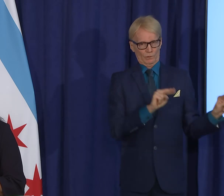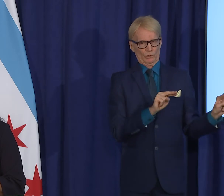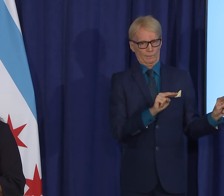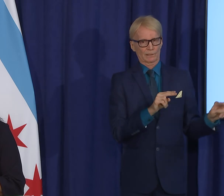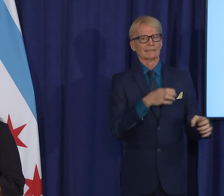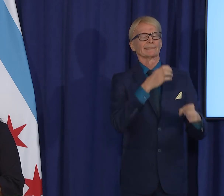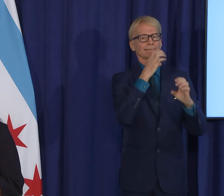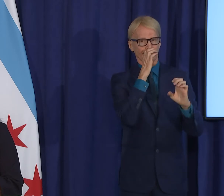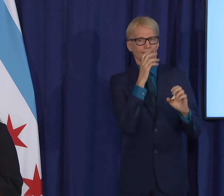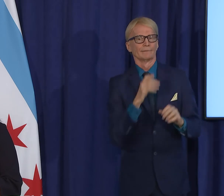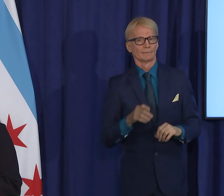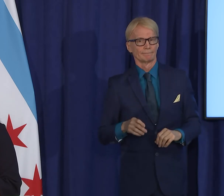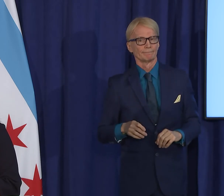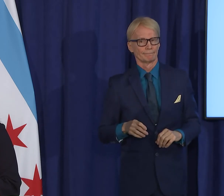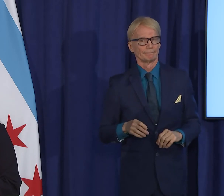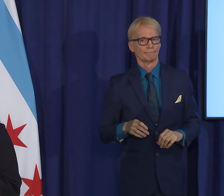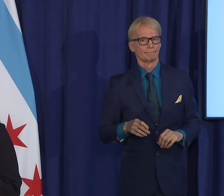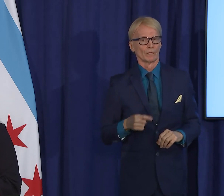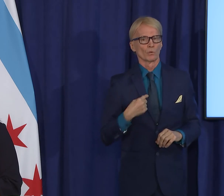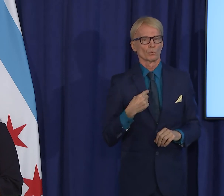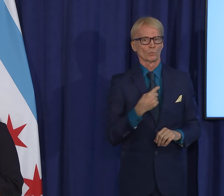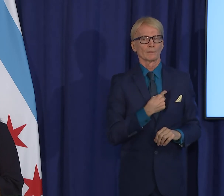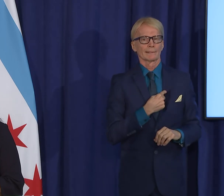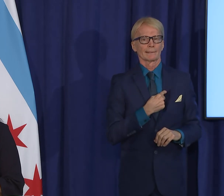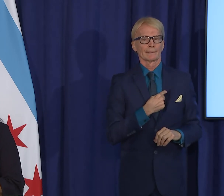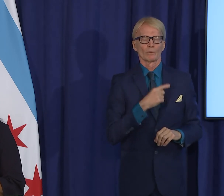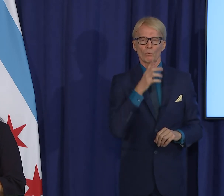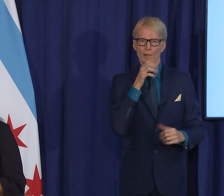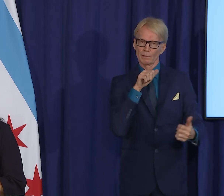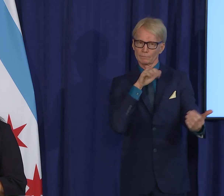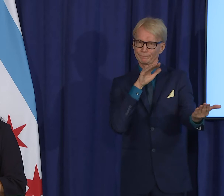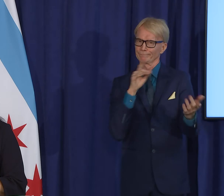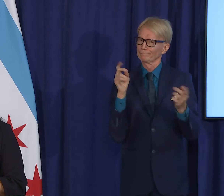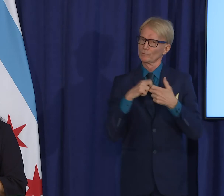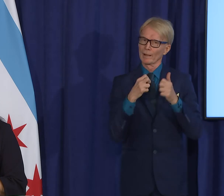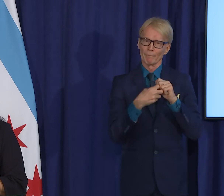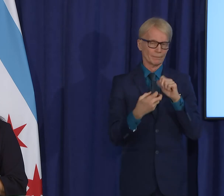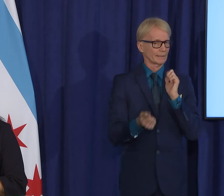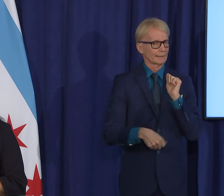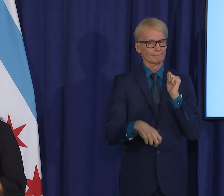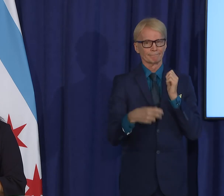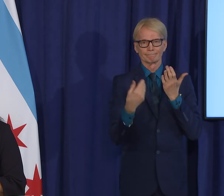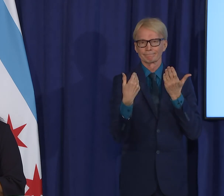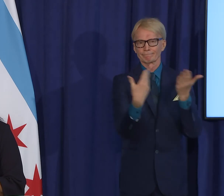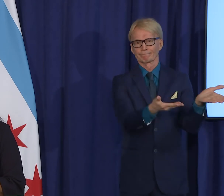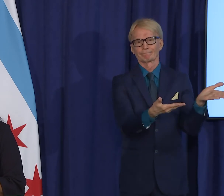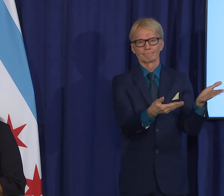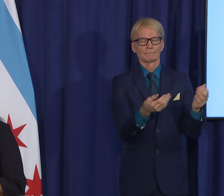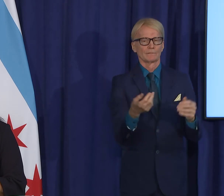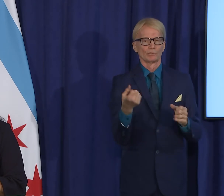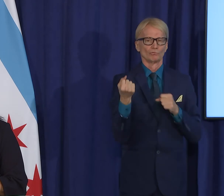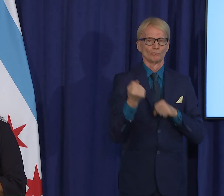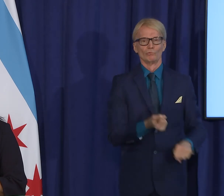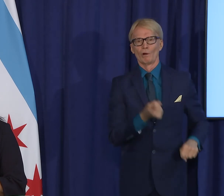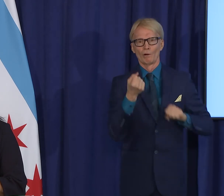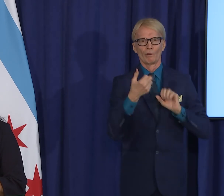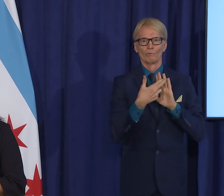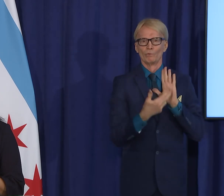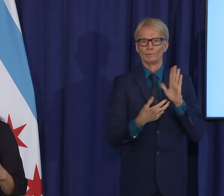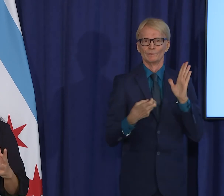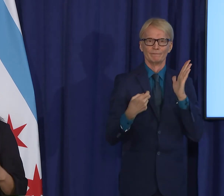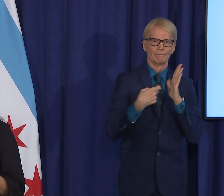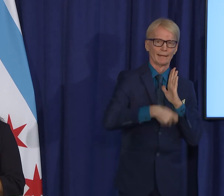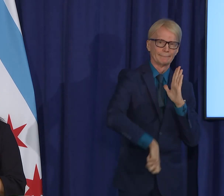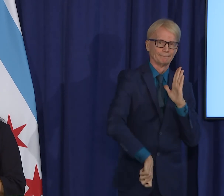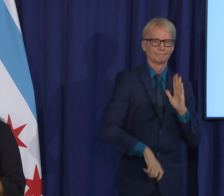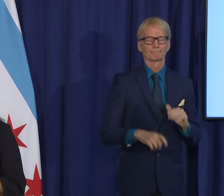very seriously, and we are going to be addressing any of those issues with strong regulation. And